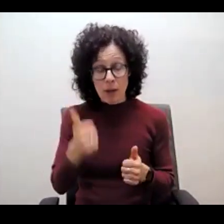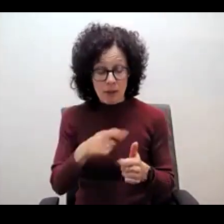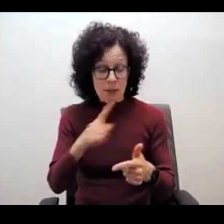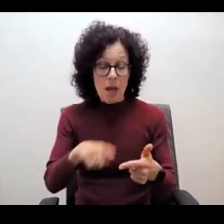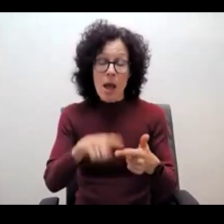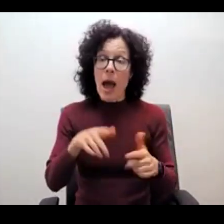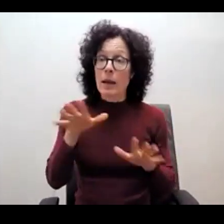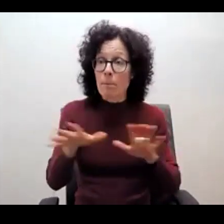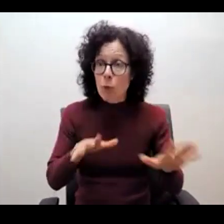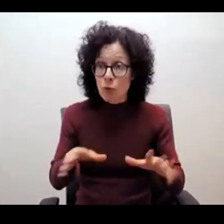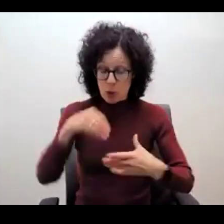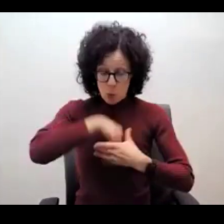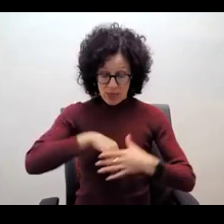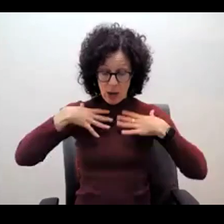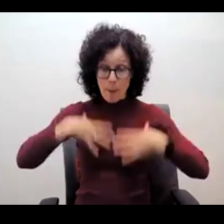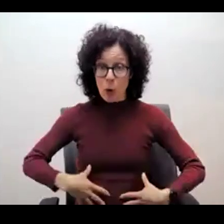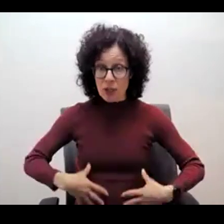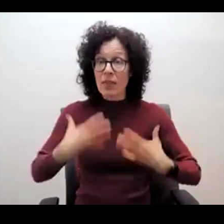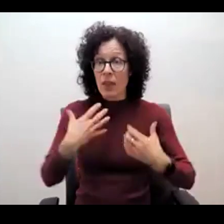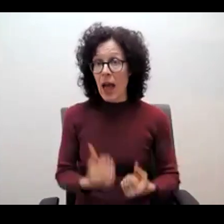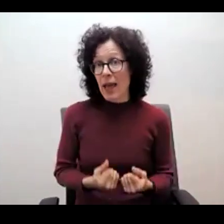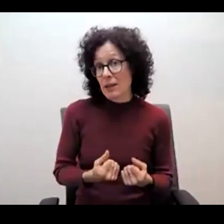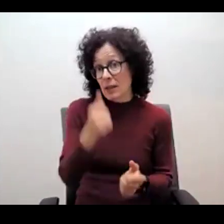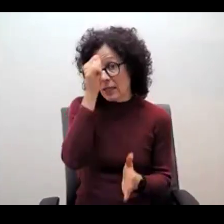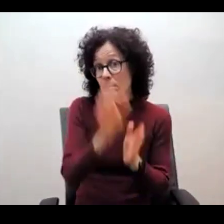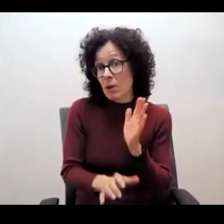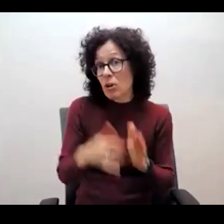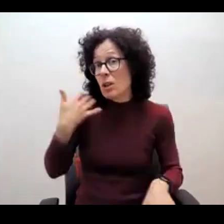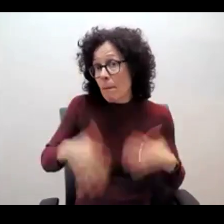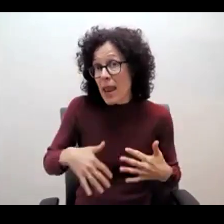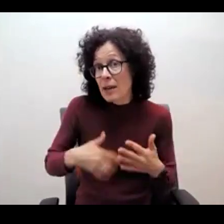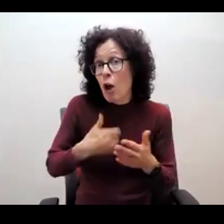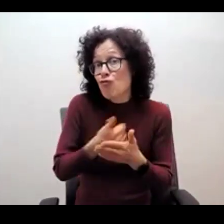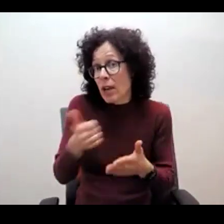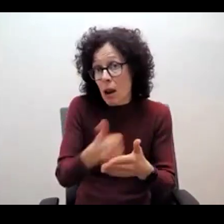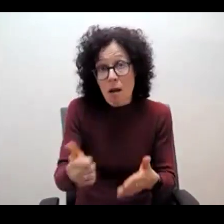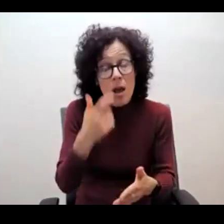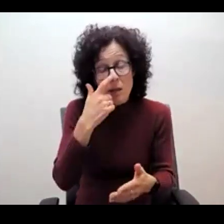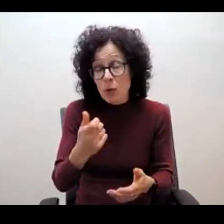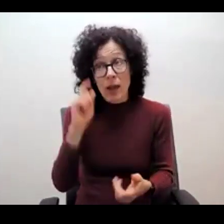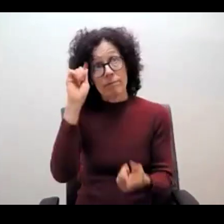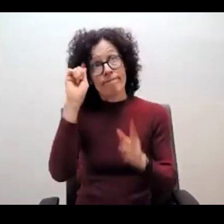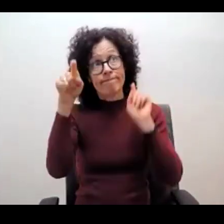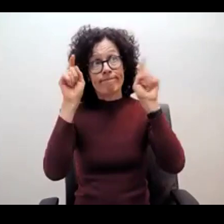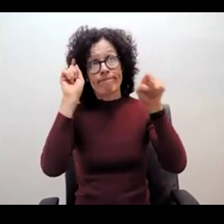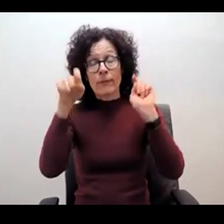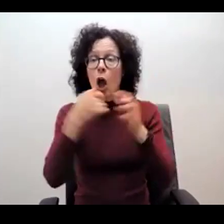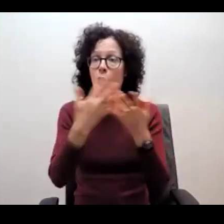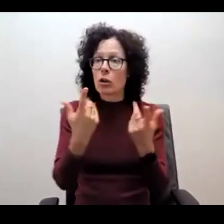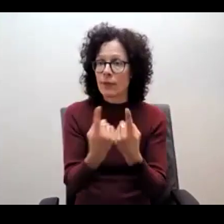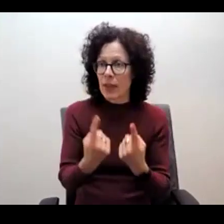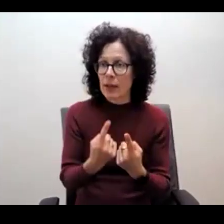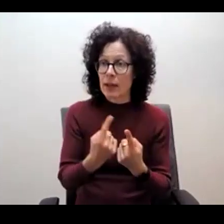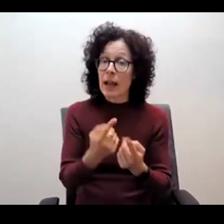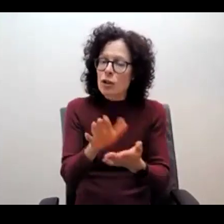that experiences pain on a regular basis. So that might bring up lots of things, and we're going to slowly unpack some of